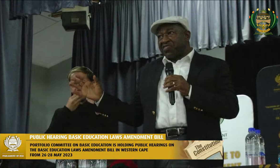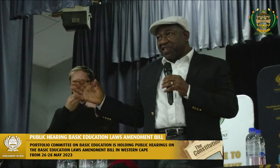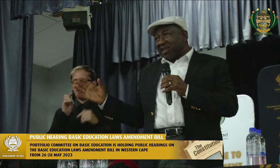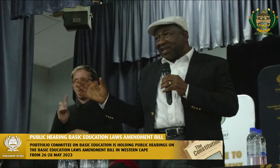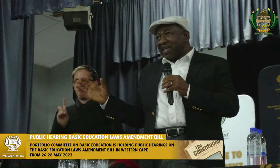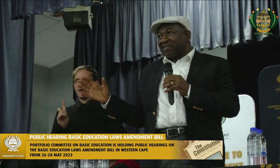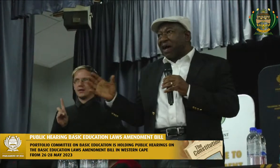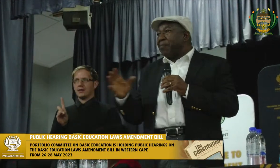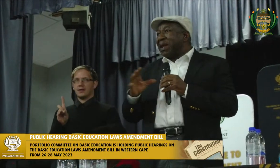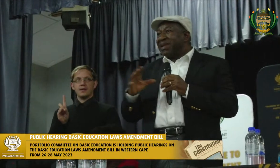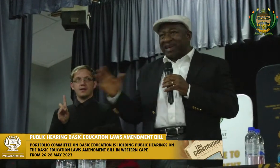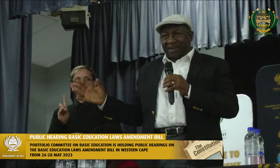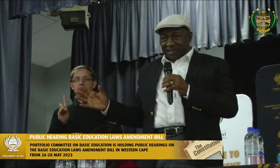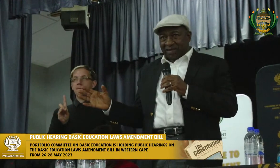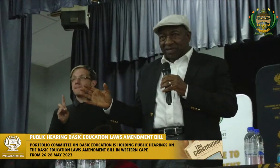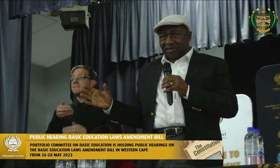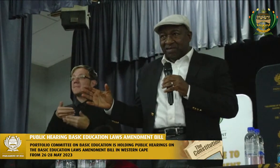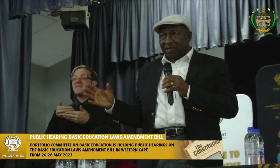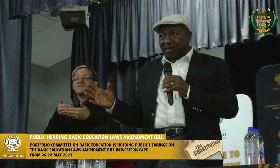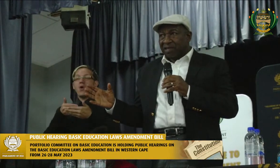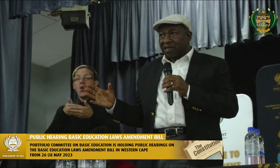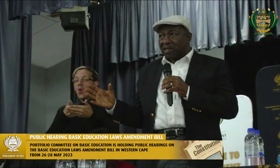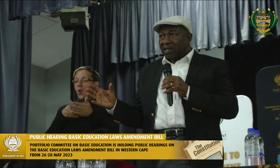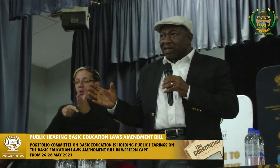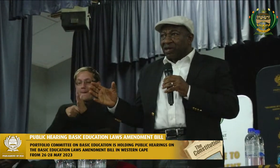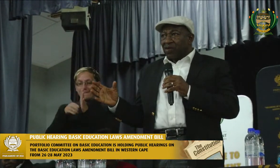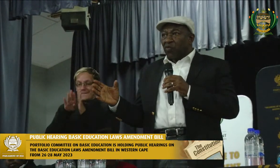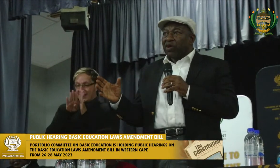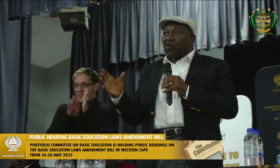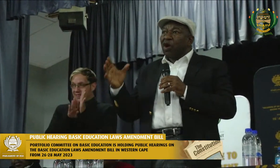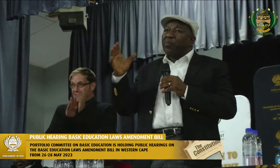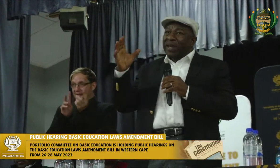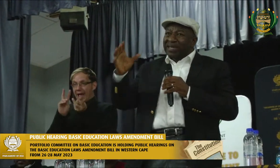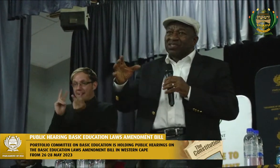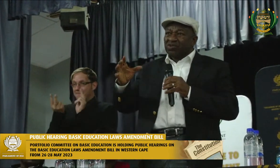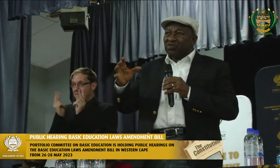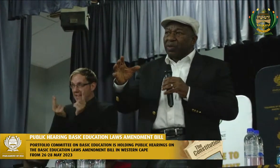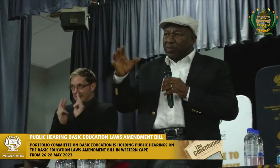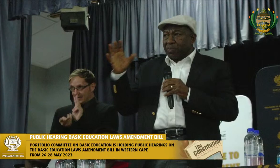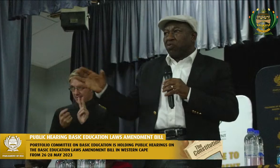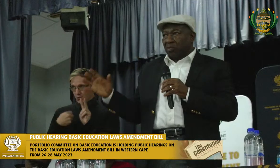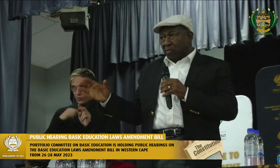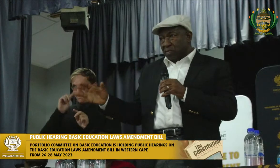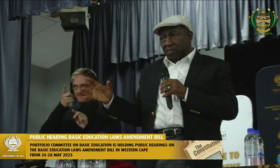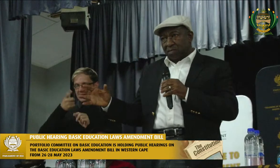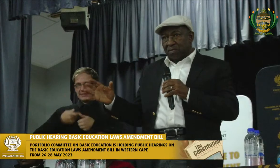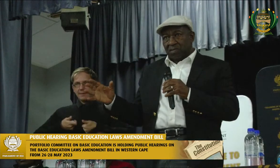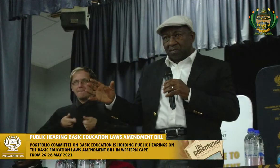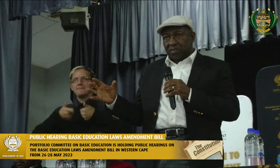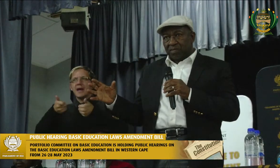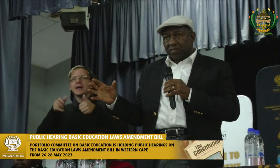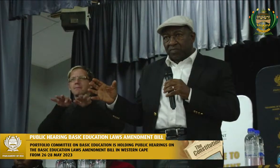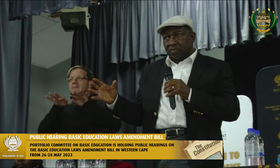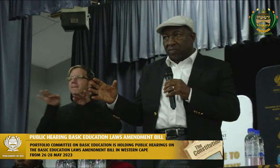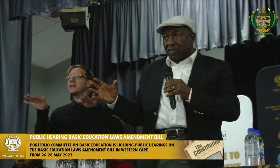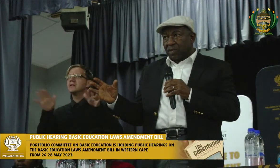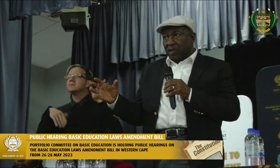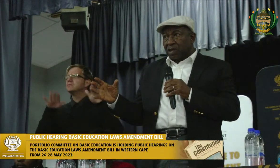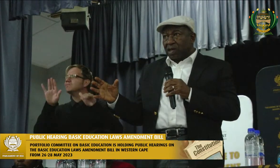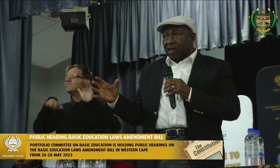Before anything gets amended, we go back to the people